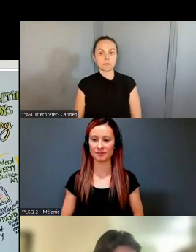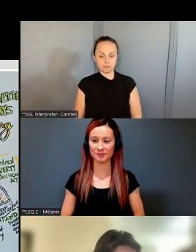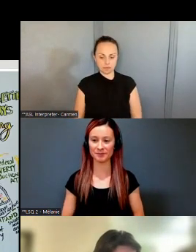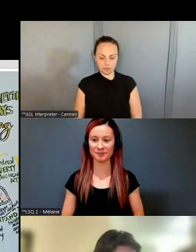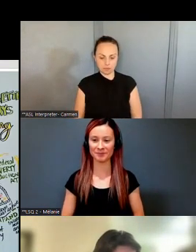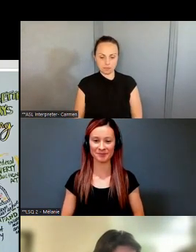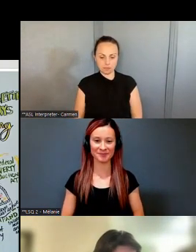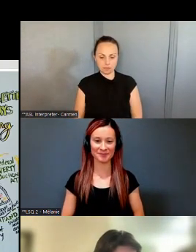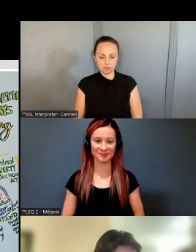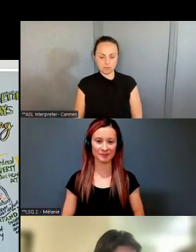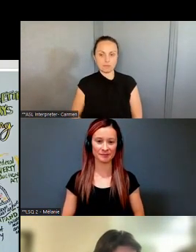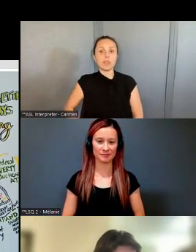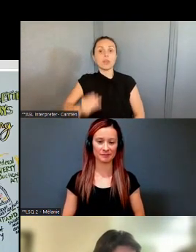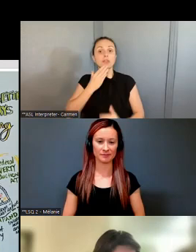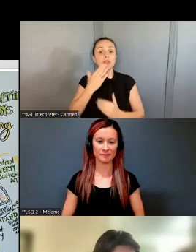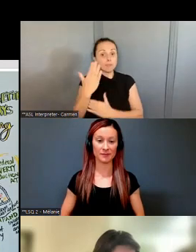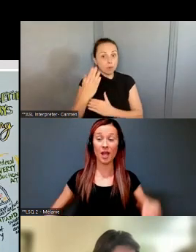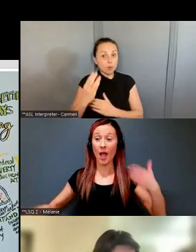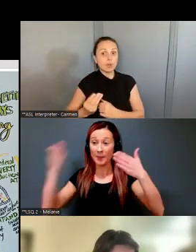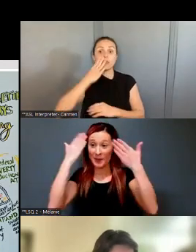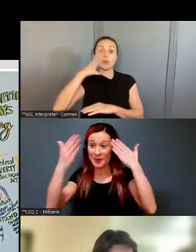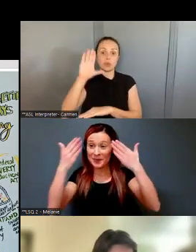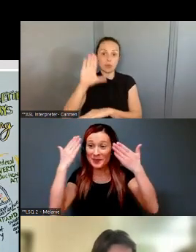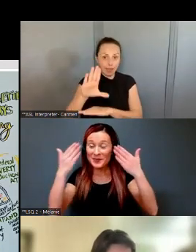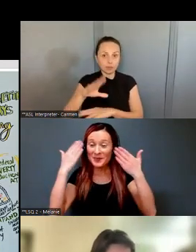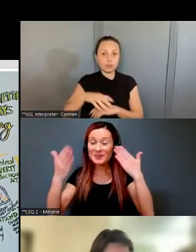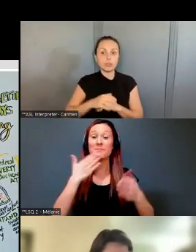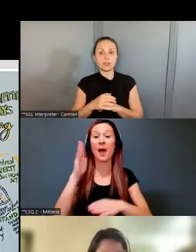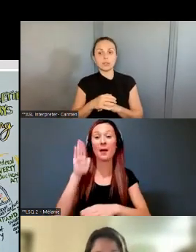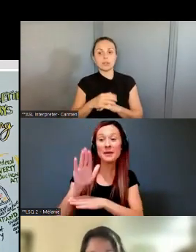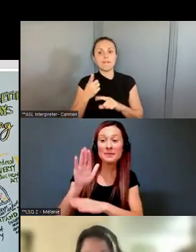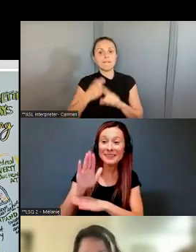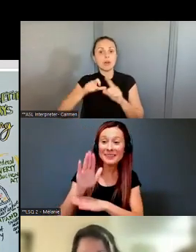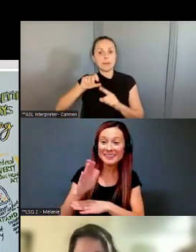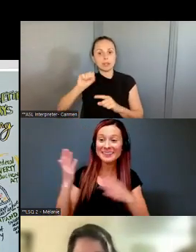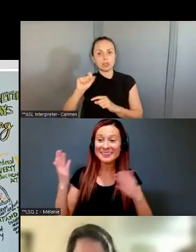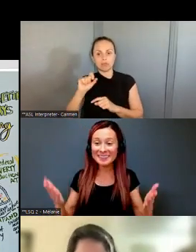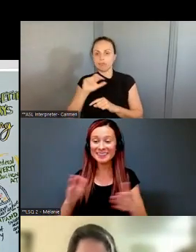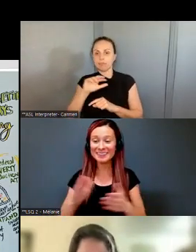Good morning, good afternoon from Tsumaas